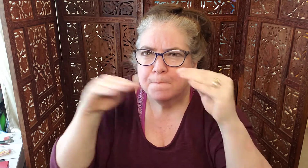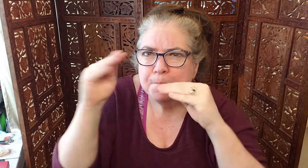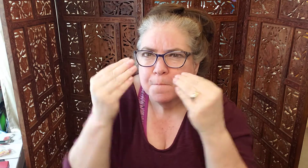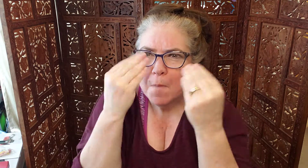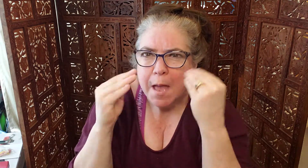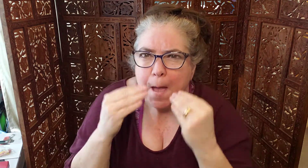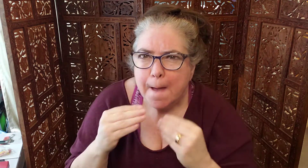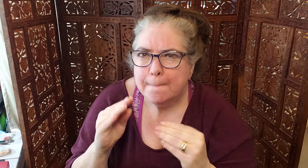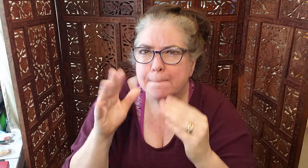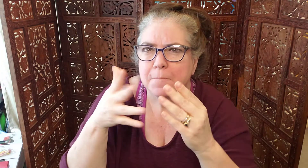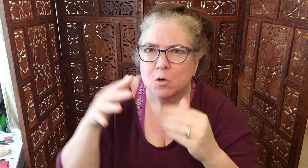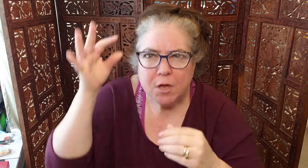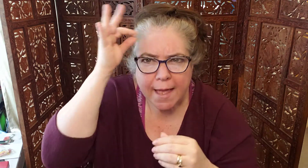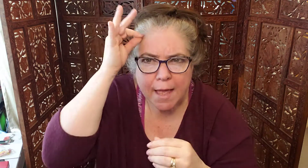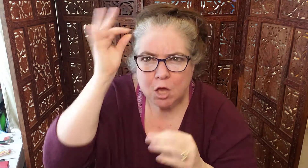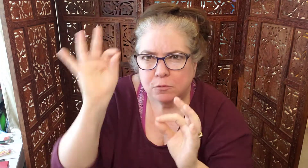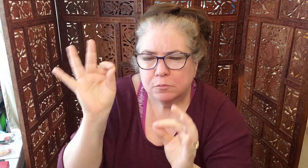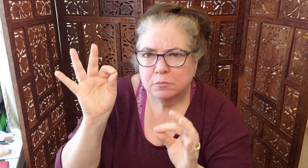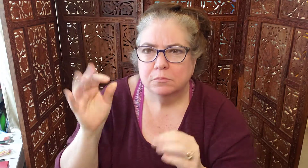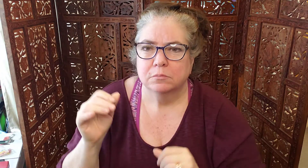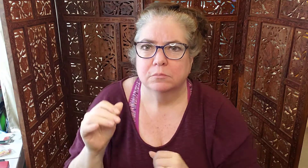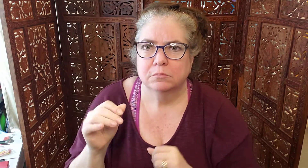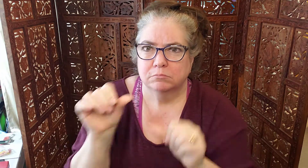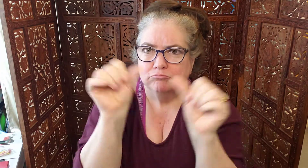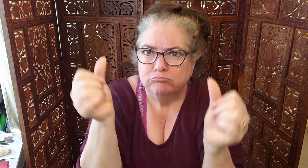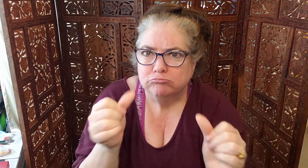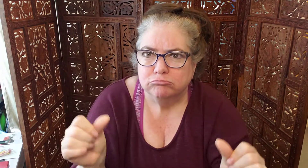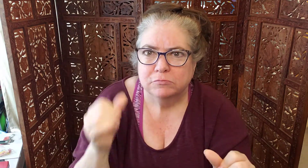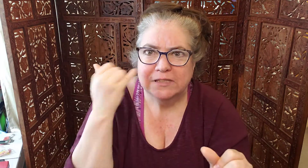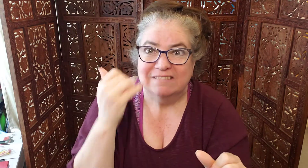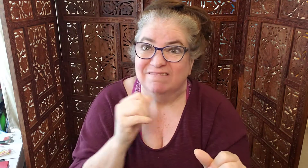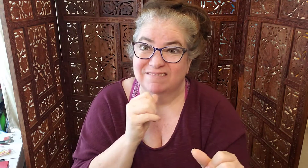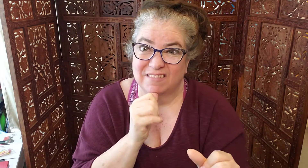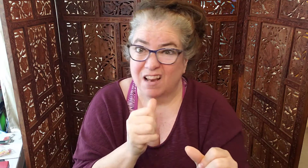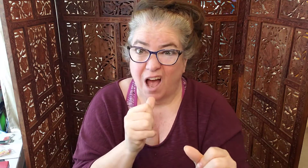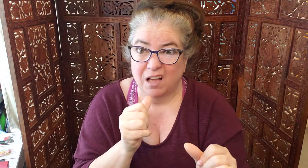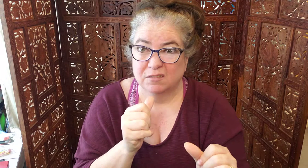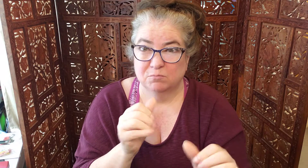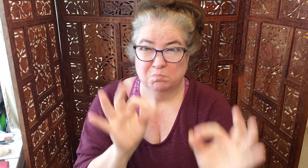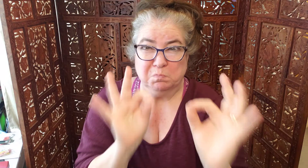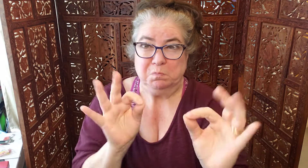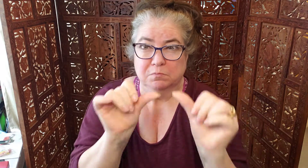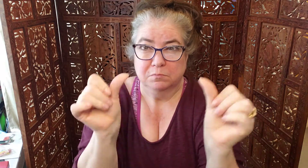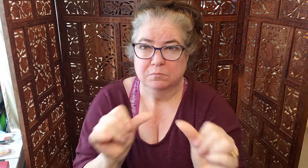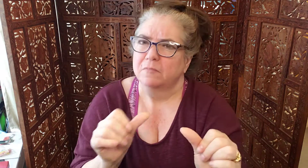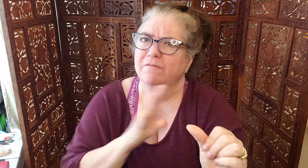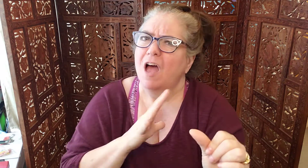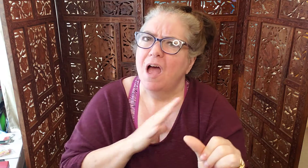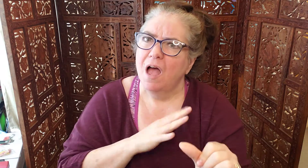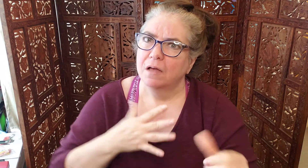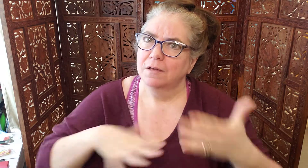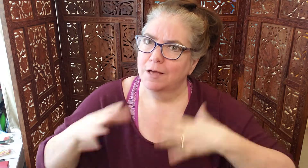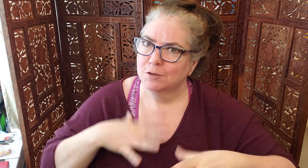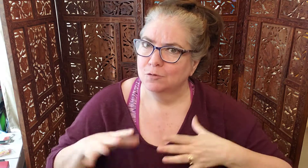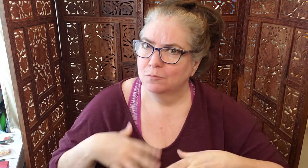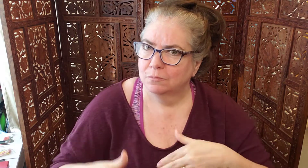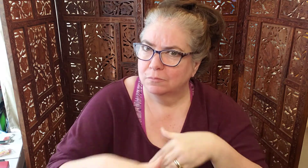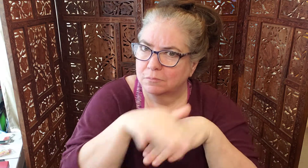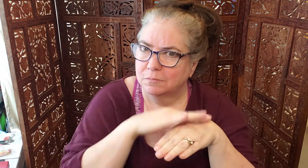Her figure was perfect, and if it was not, the costume made it seem so. The show girls were exquisite. They came from